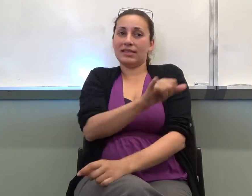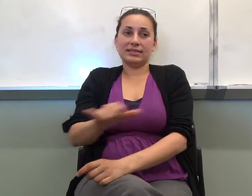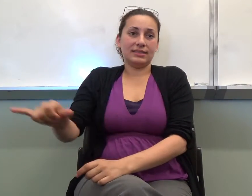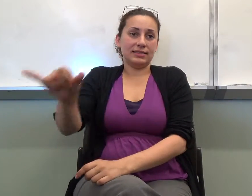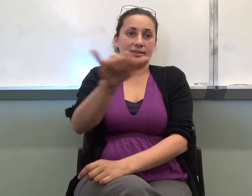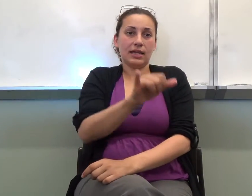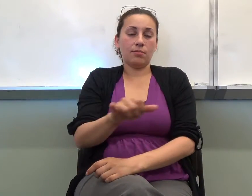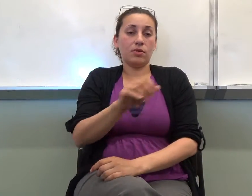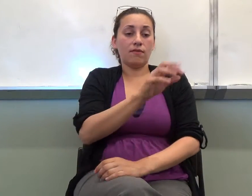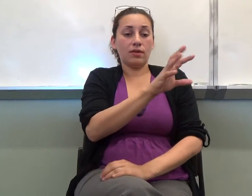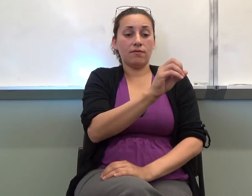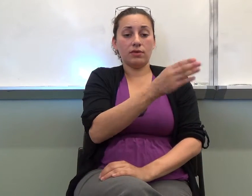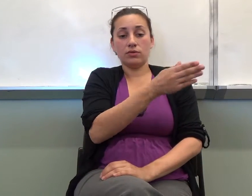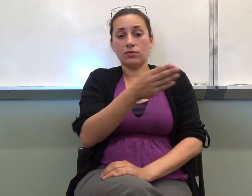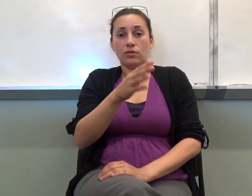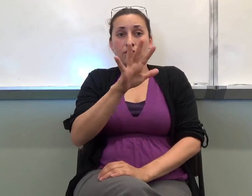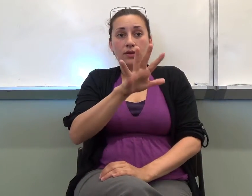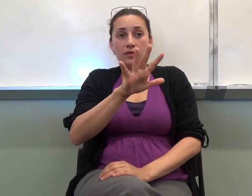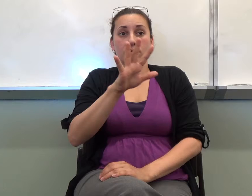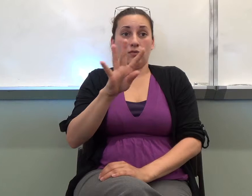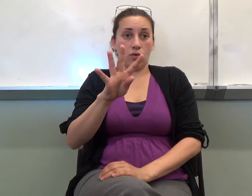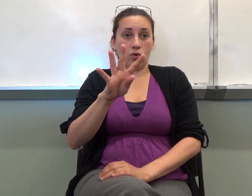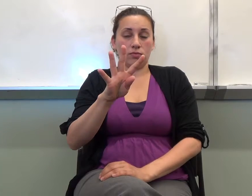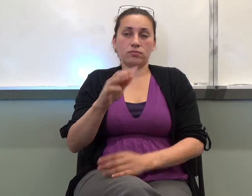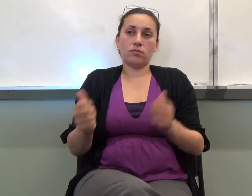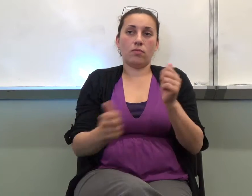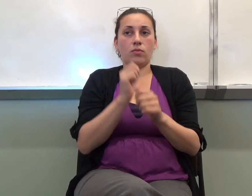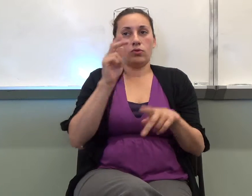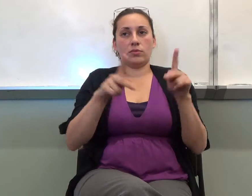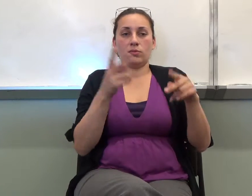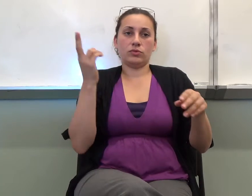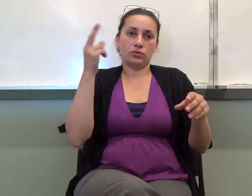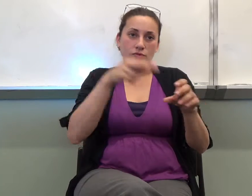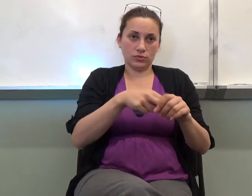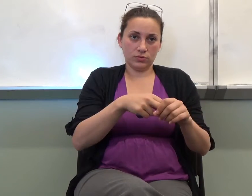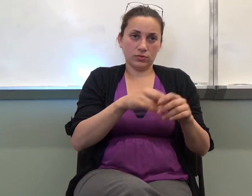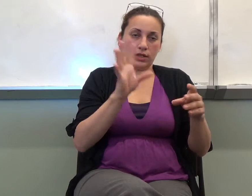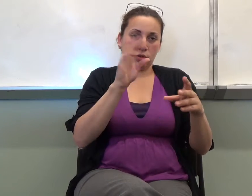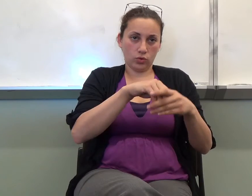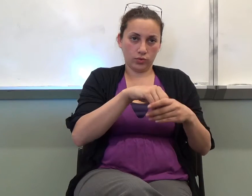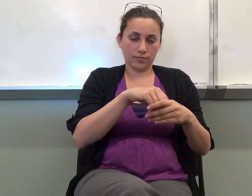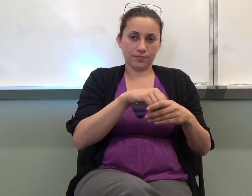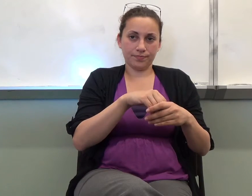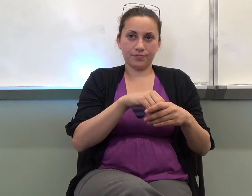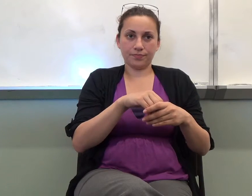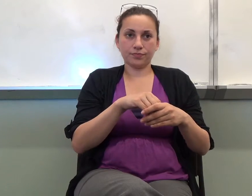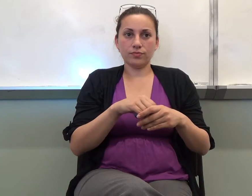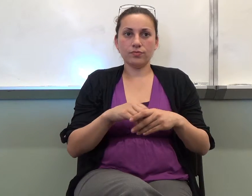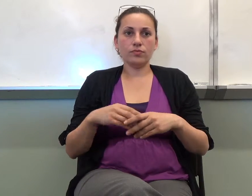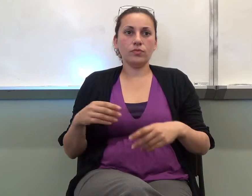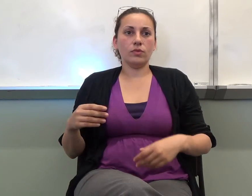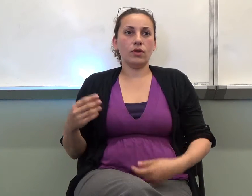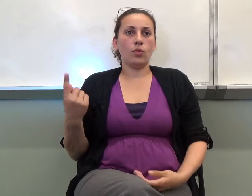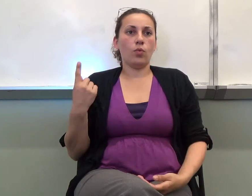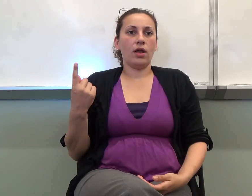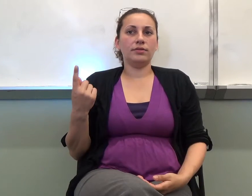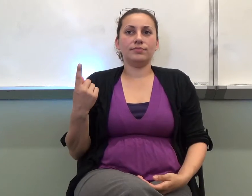get the 13 people. That's the highest bar. The 1 just barely registers down there, but that's